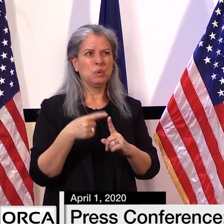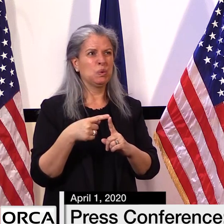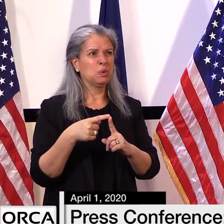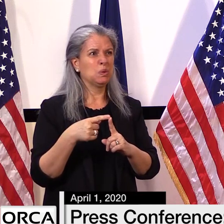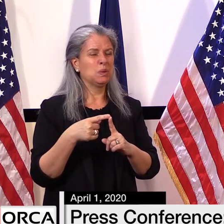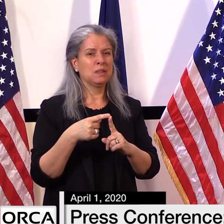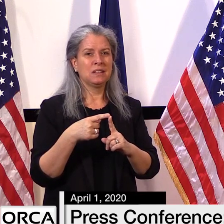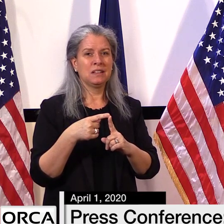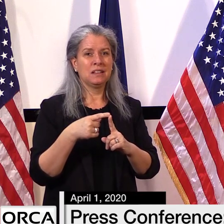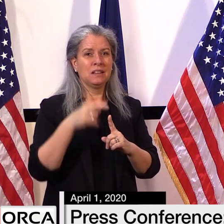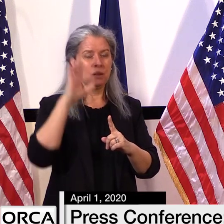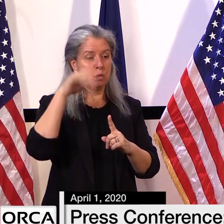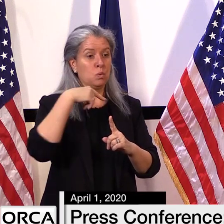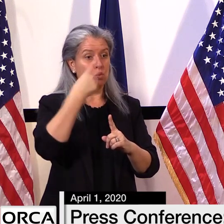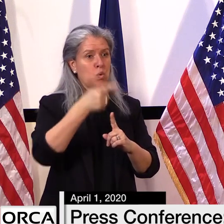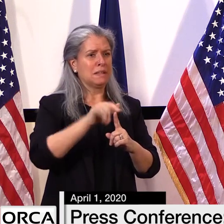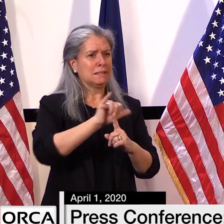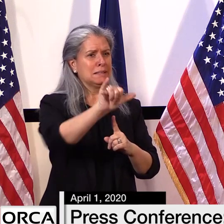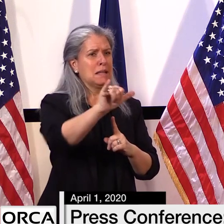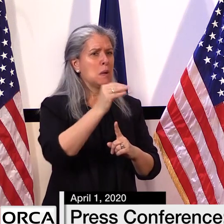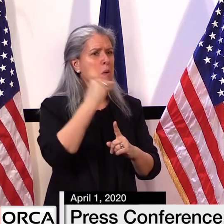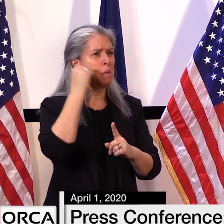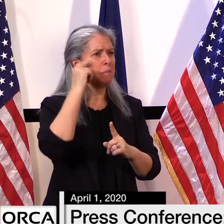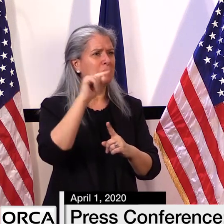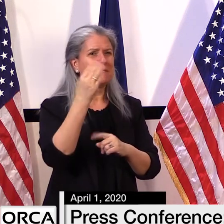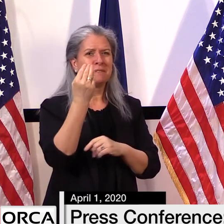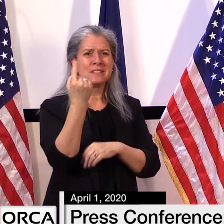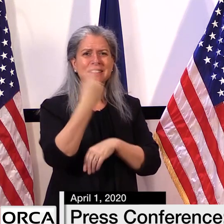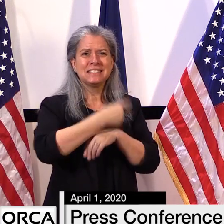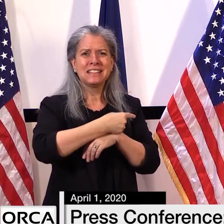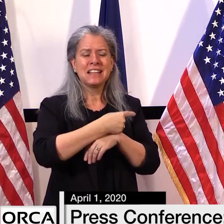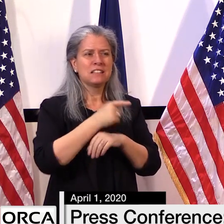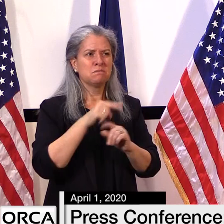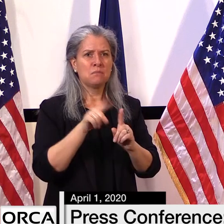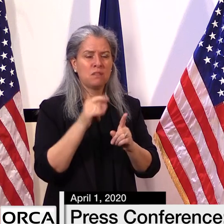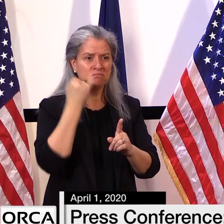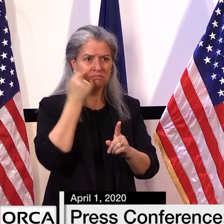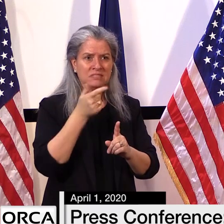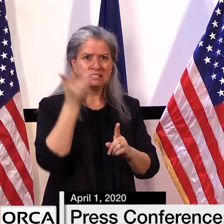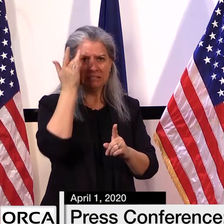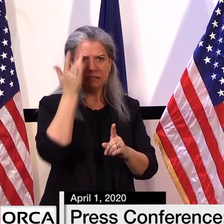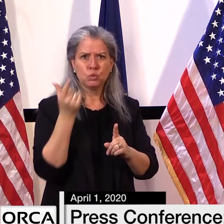I know they've been asked to quarantine themselves for 14 days, but suppose they